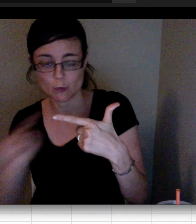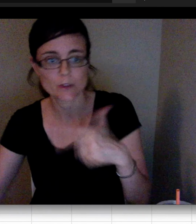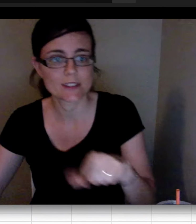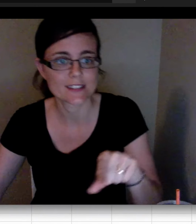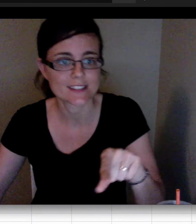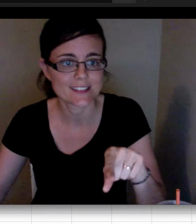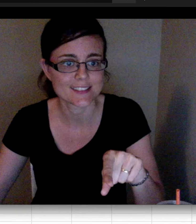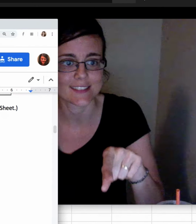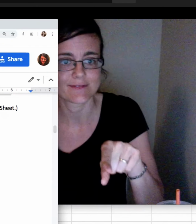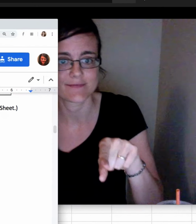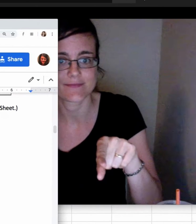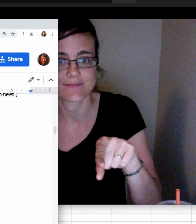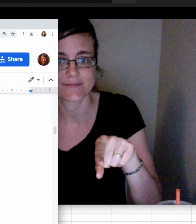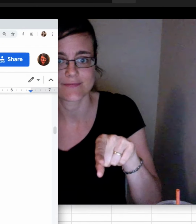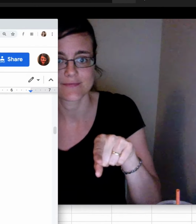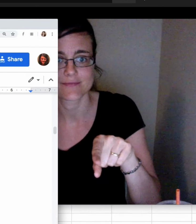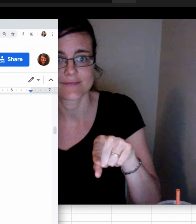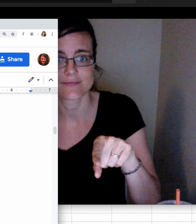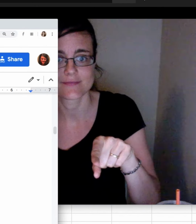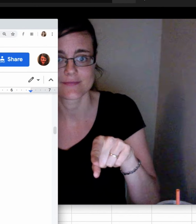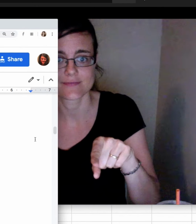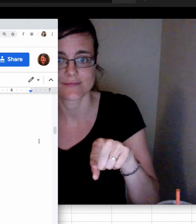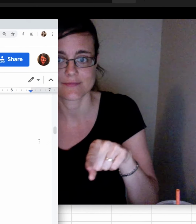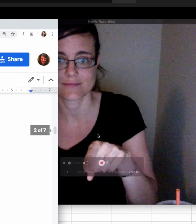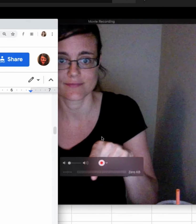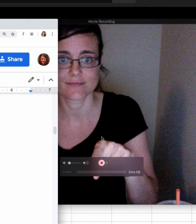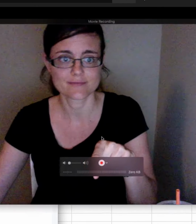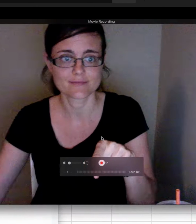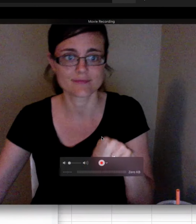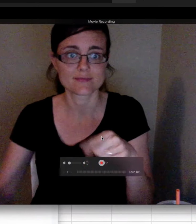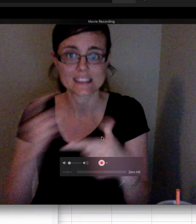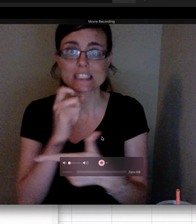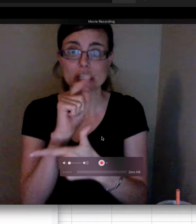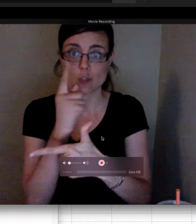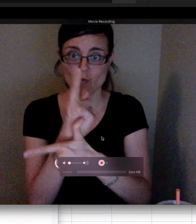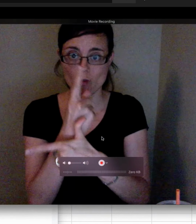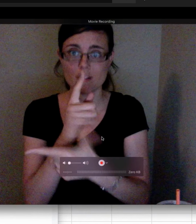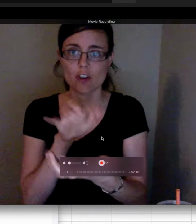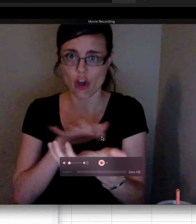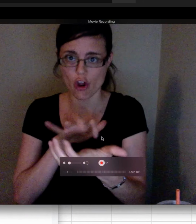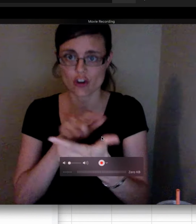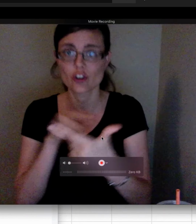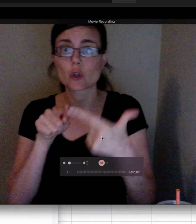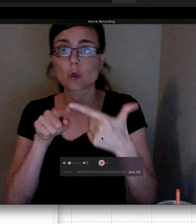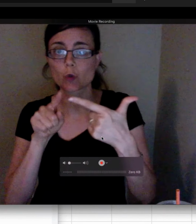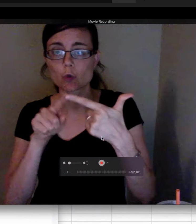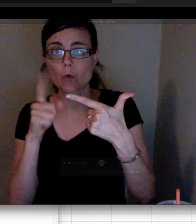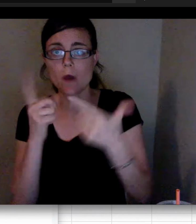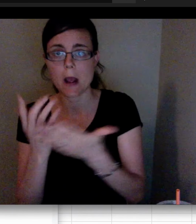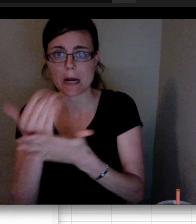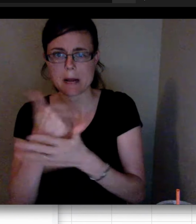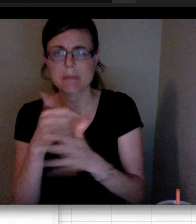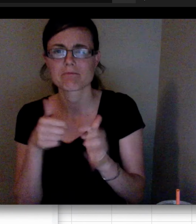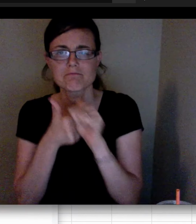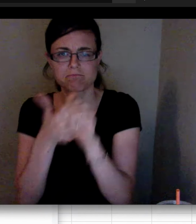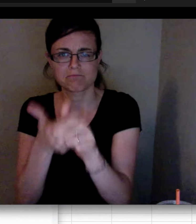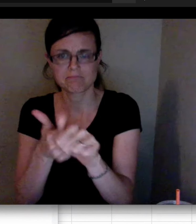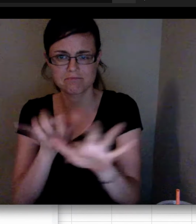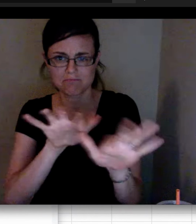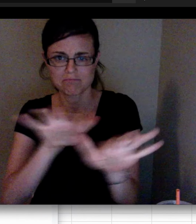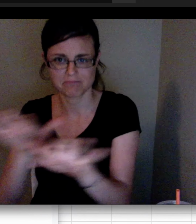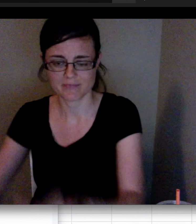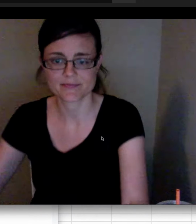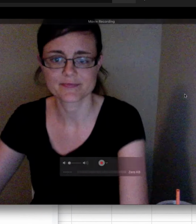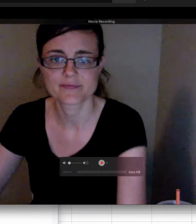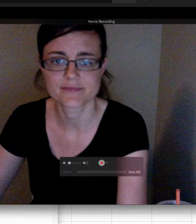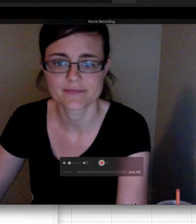And then you will see Sheet 2 pop up. At that point, Sheet 1 is calculator and Sheet